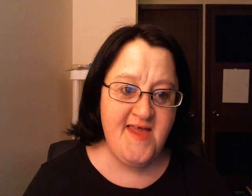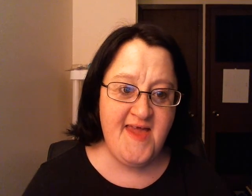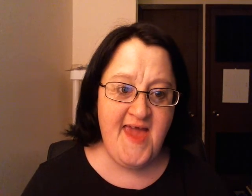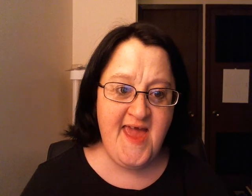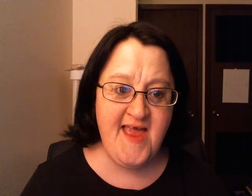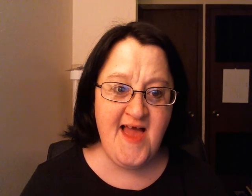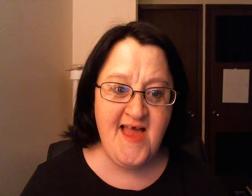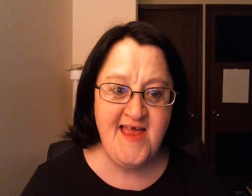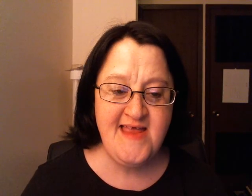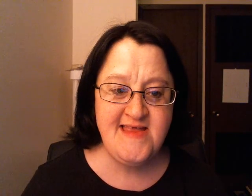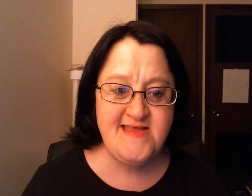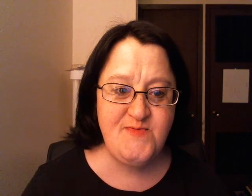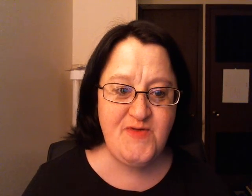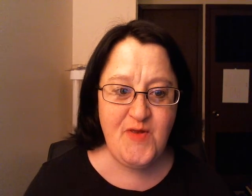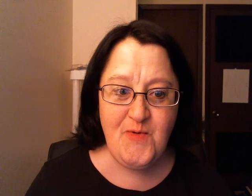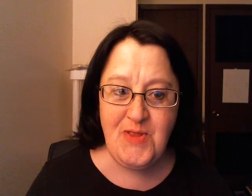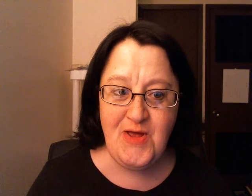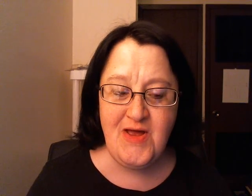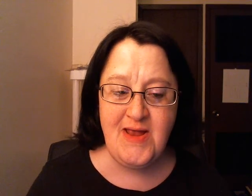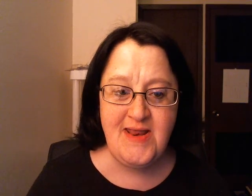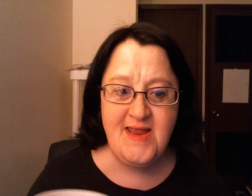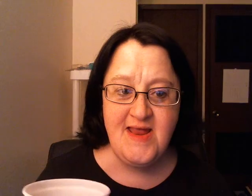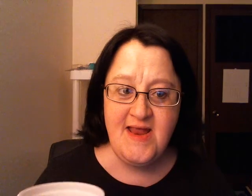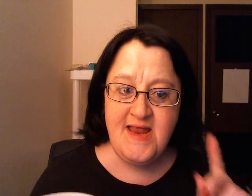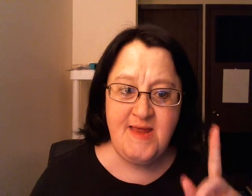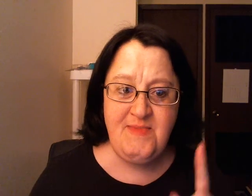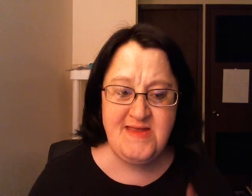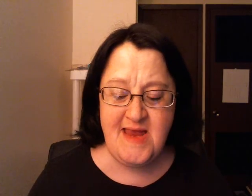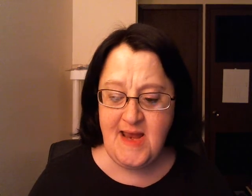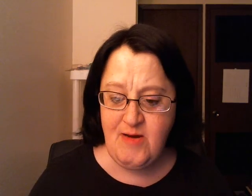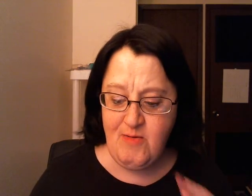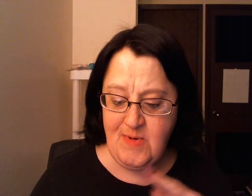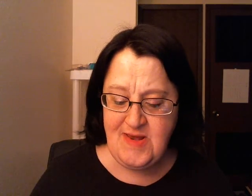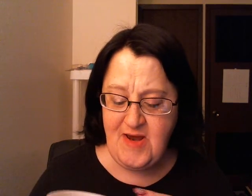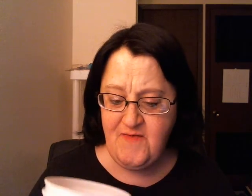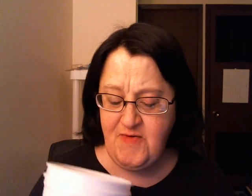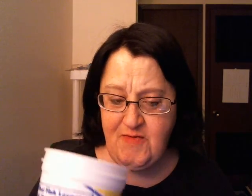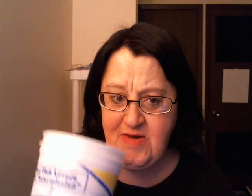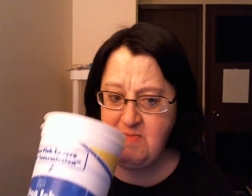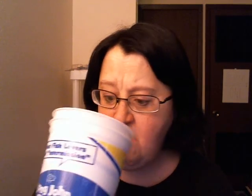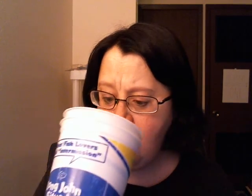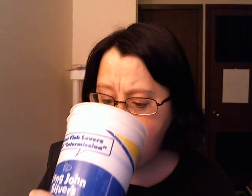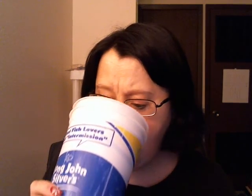Hey guys, what's going on? Give me a second here. I want to take a few drinks in my water.